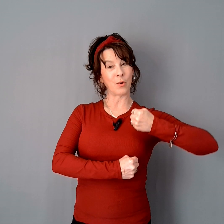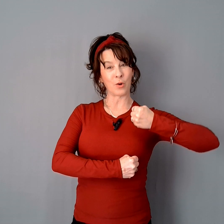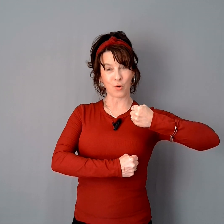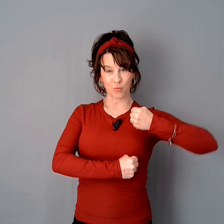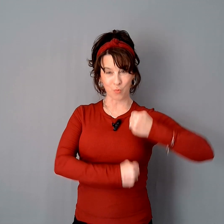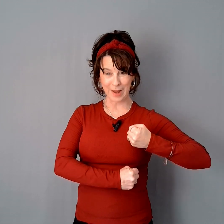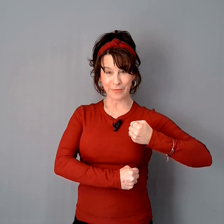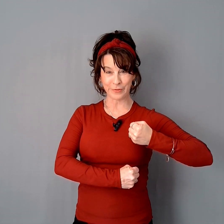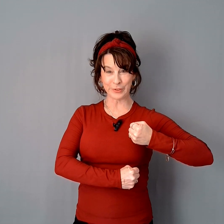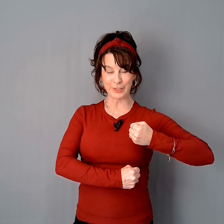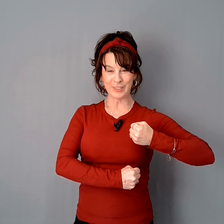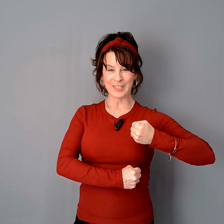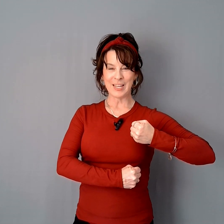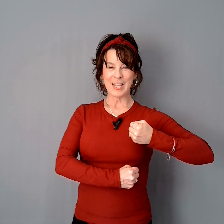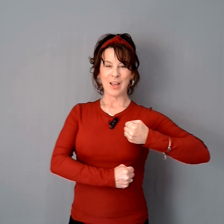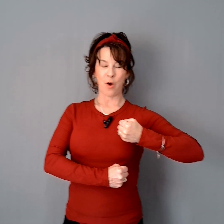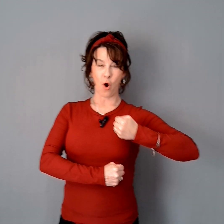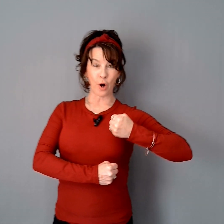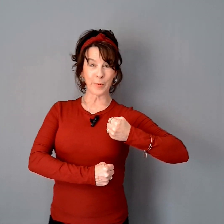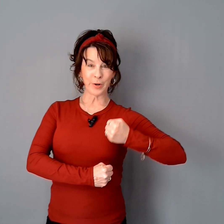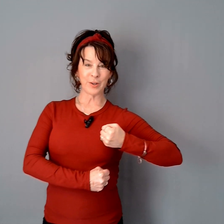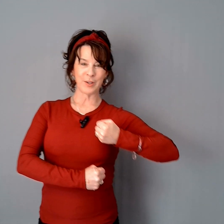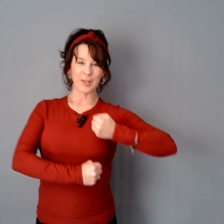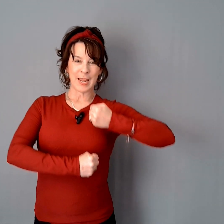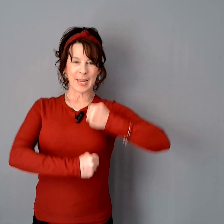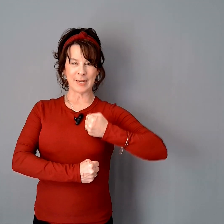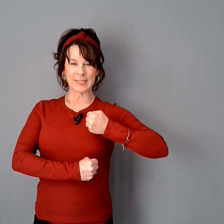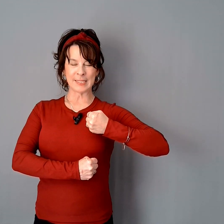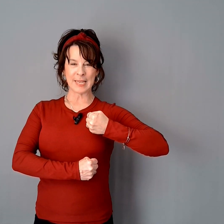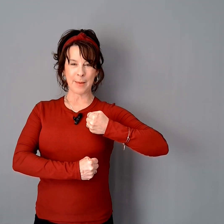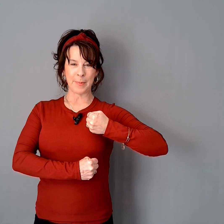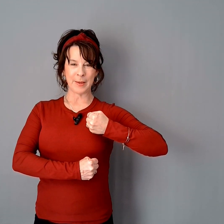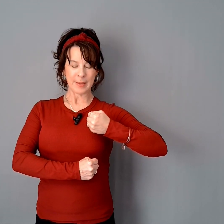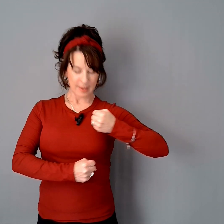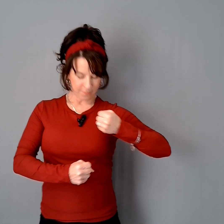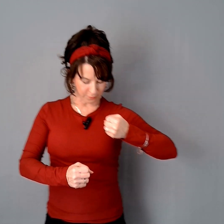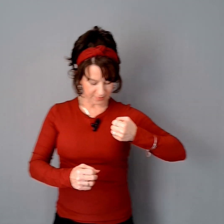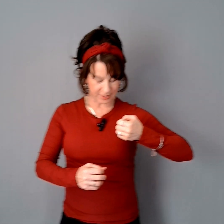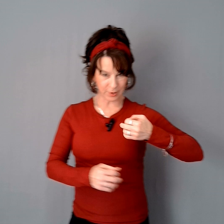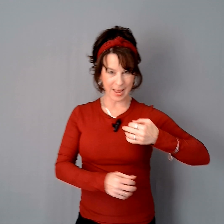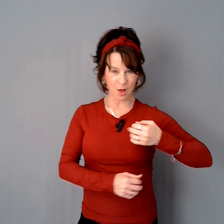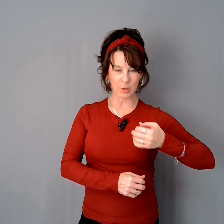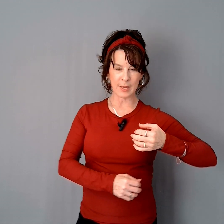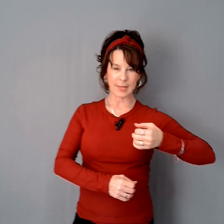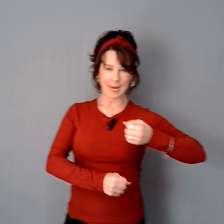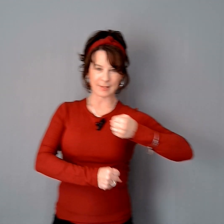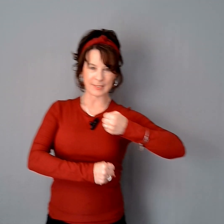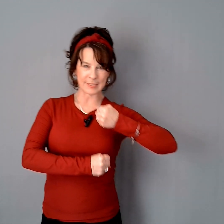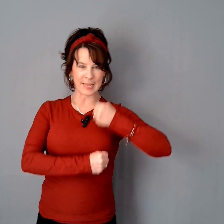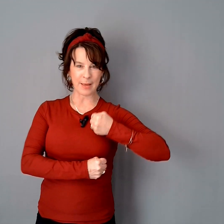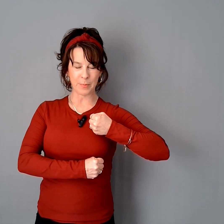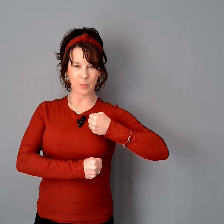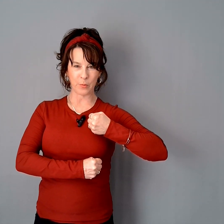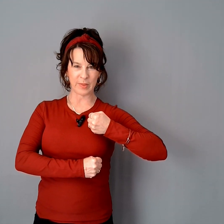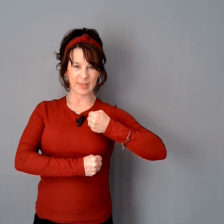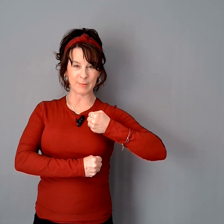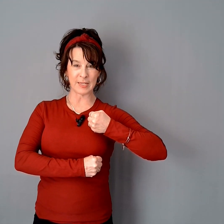or a rifle, armor, and step. If your feet are out, kind of step with them